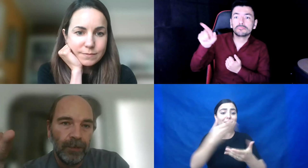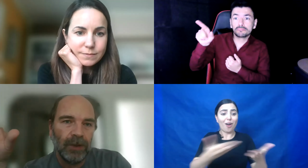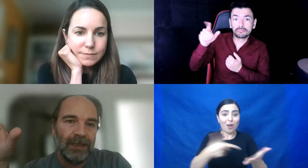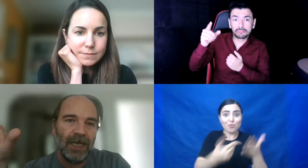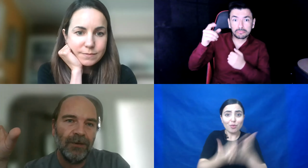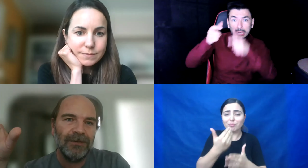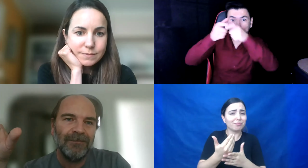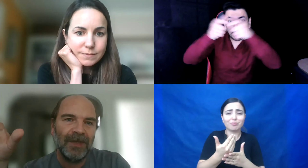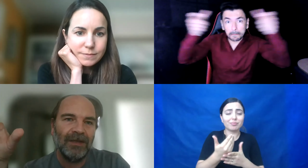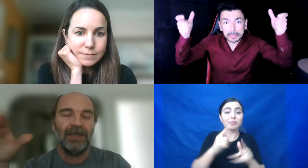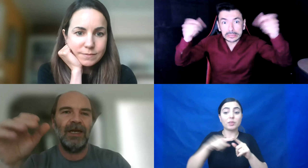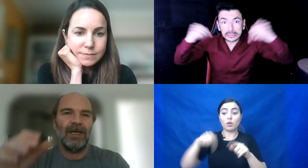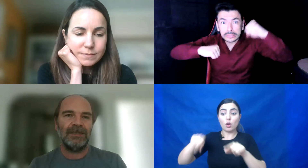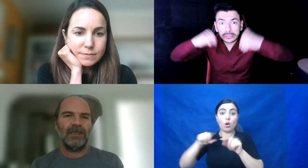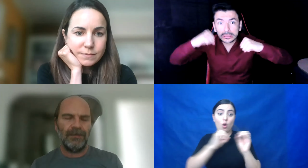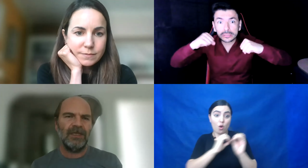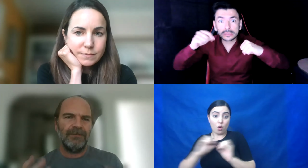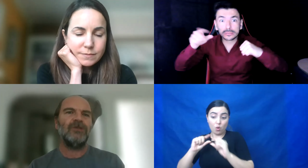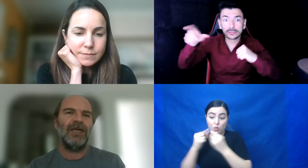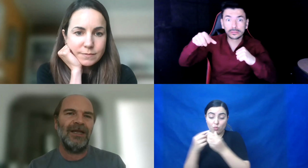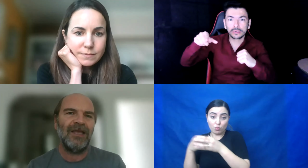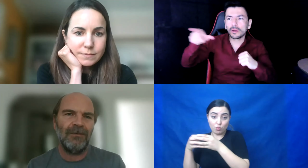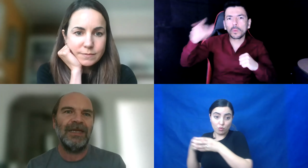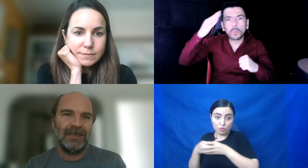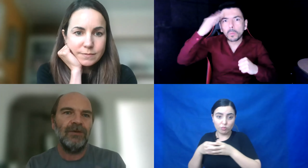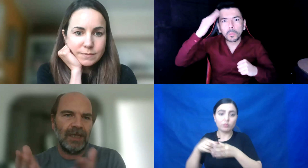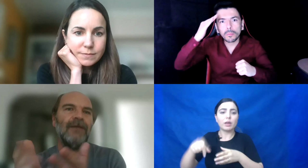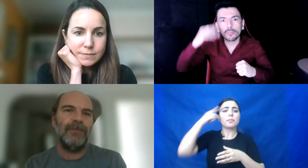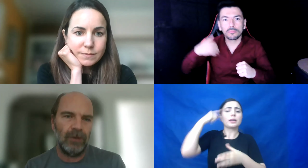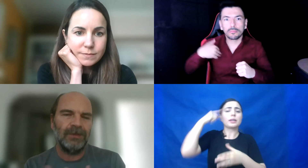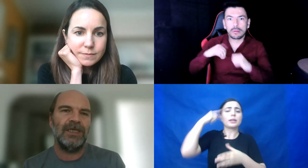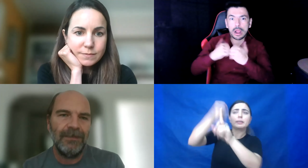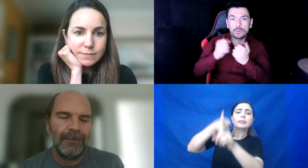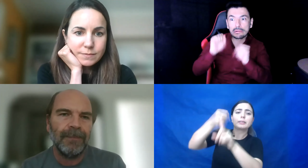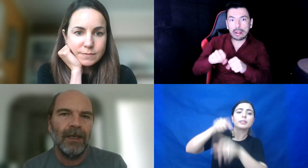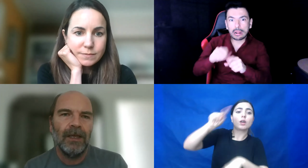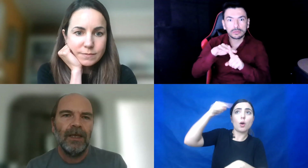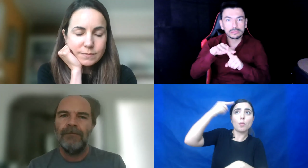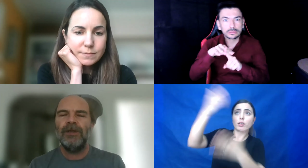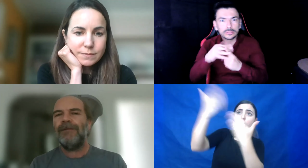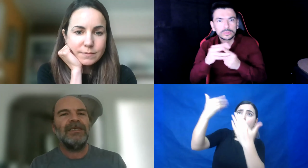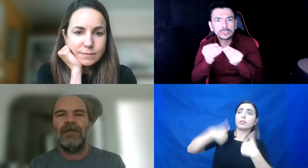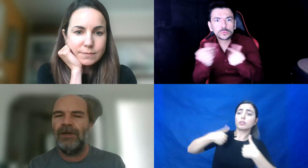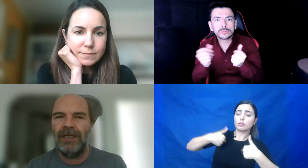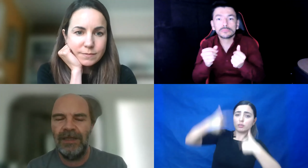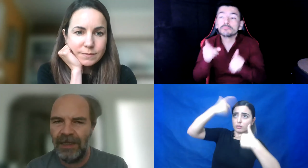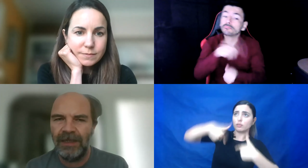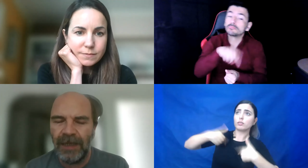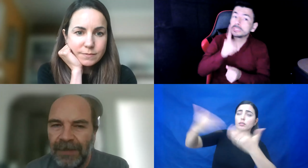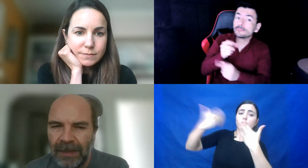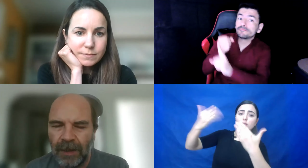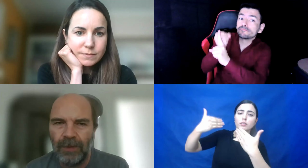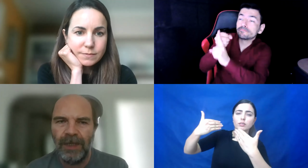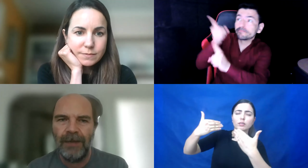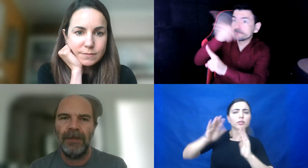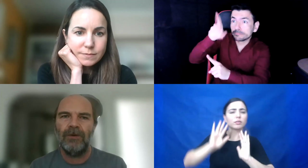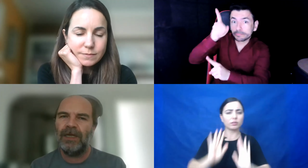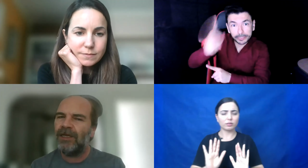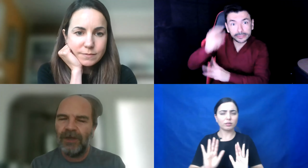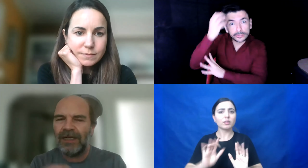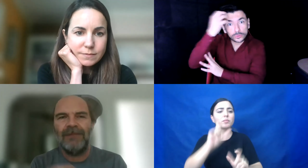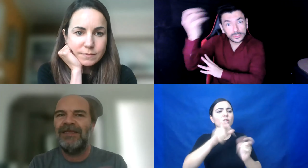indicating where businesses or enterprises should innovate. And so what occurs